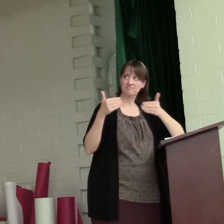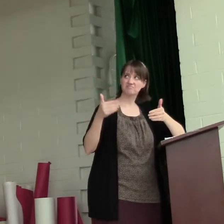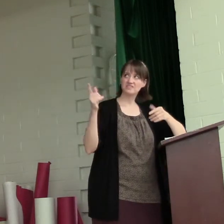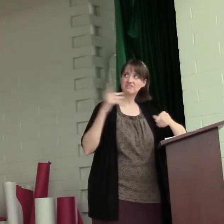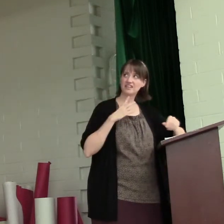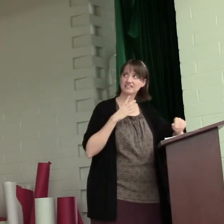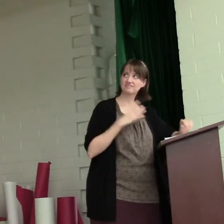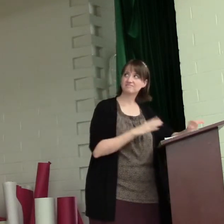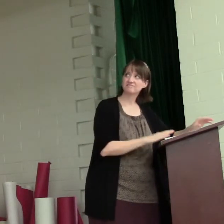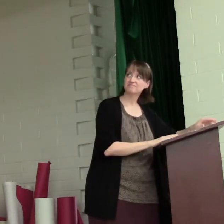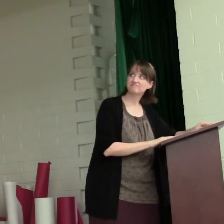Got to.